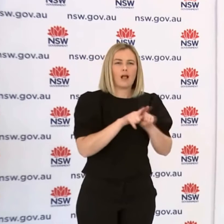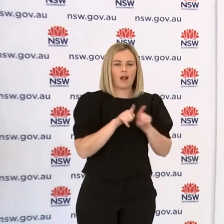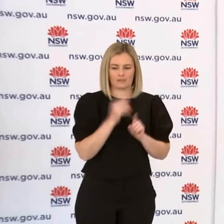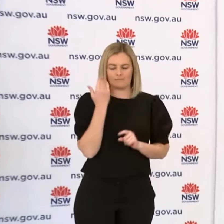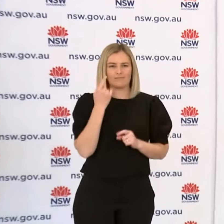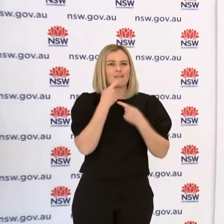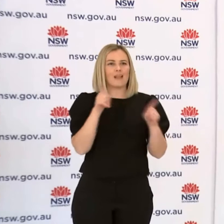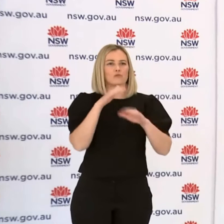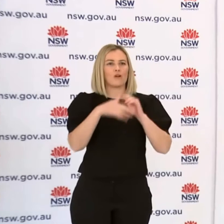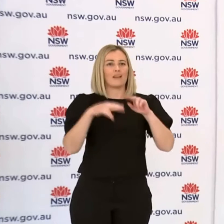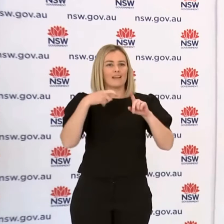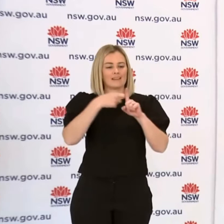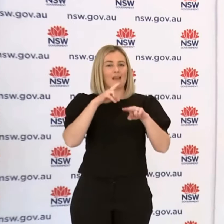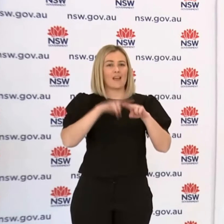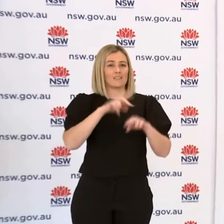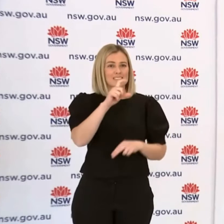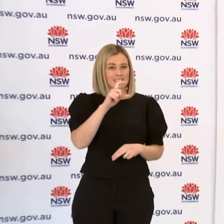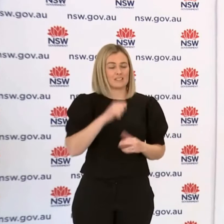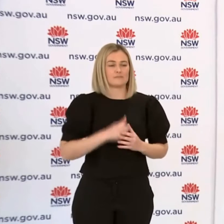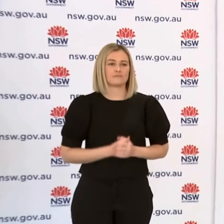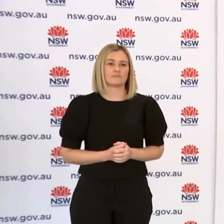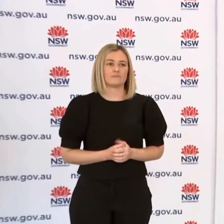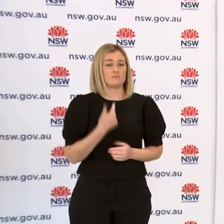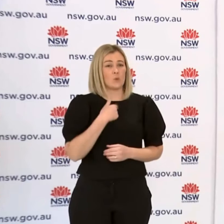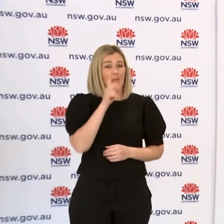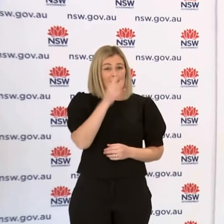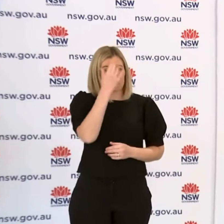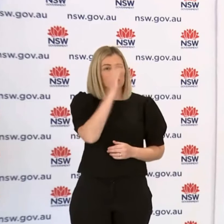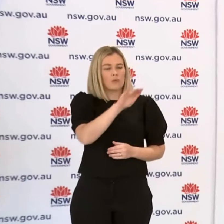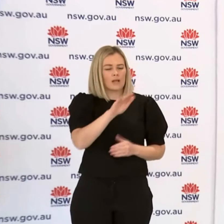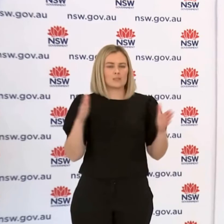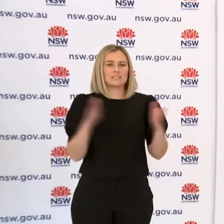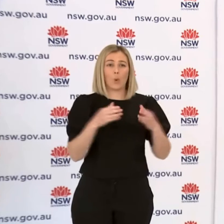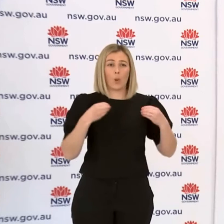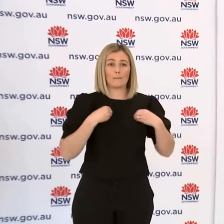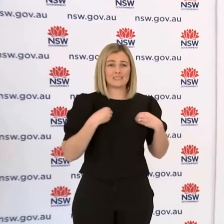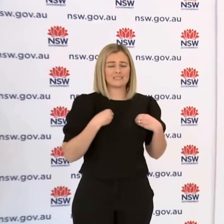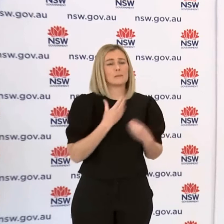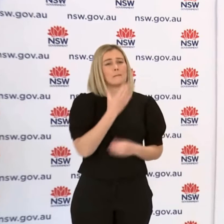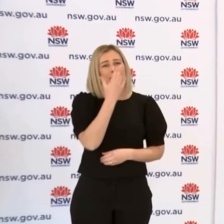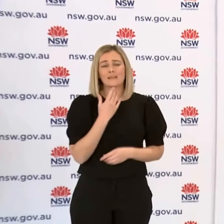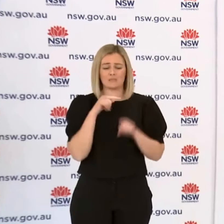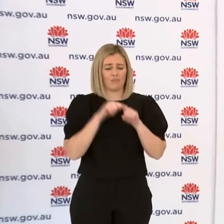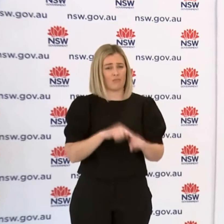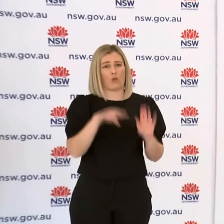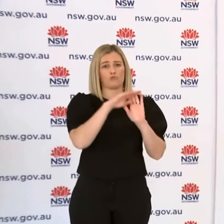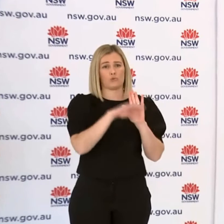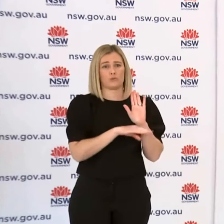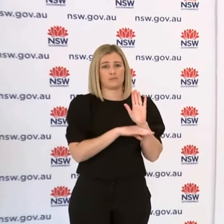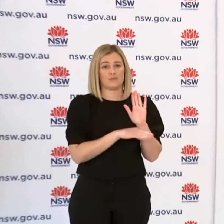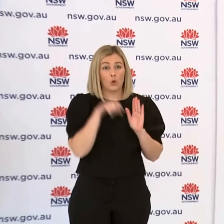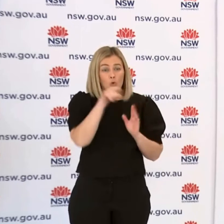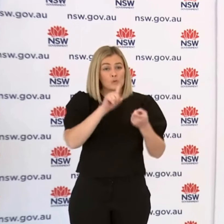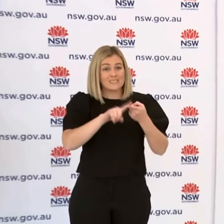remind all of the smaller businesses to do the right thing and follow the COVID-safe plan. The reason you're allowed to operate is you